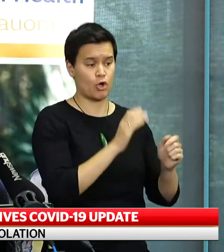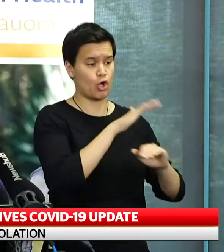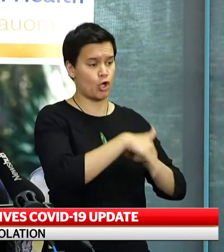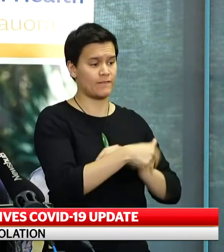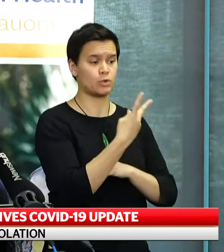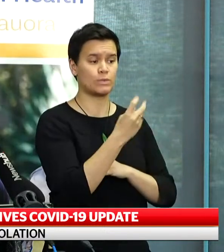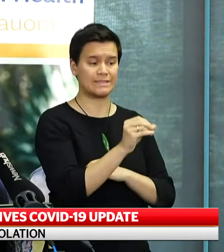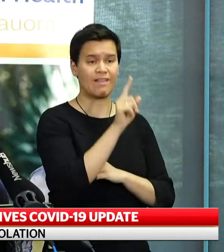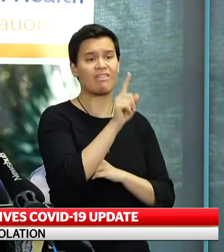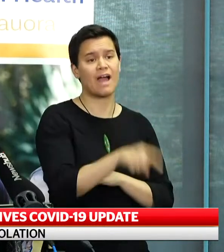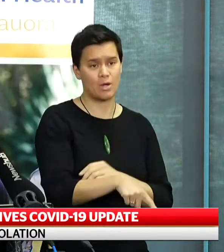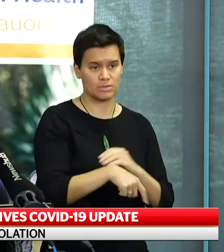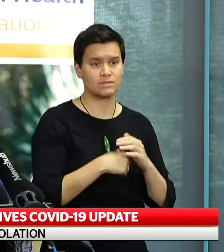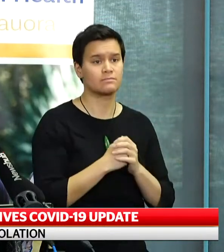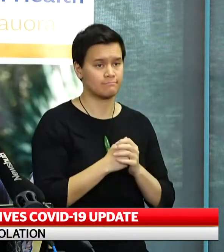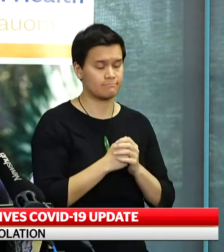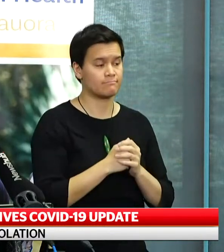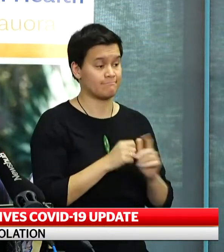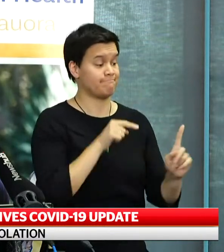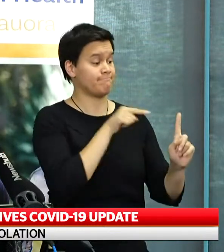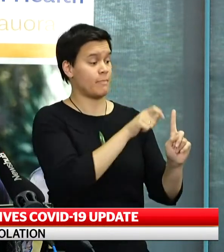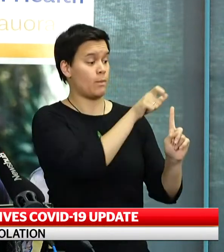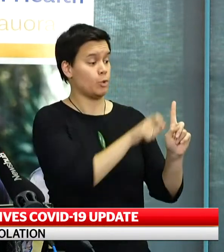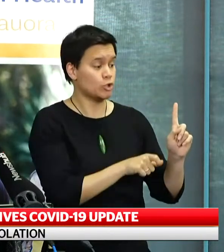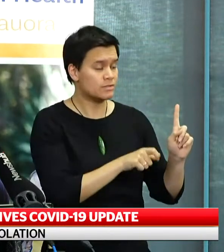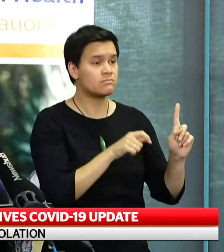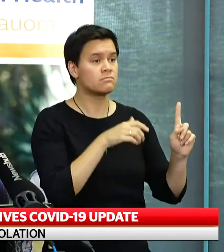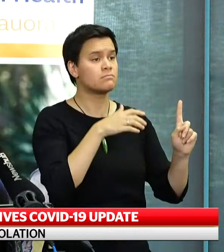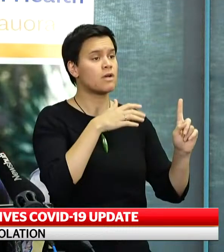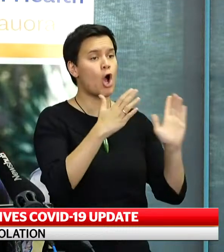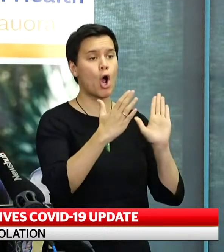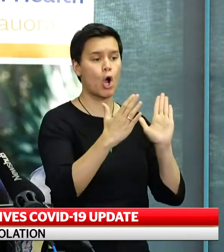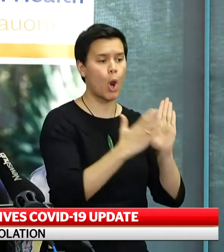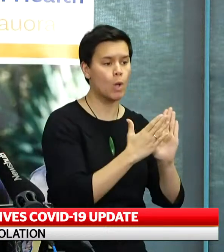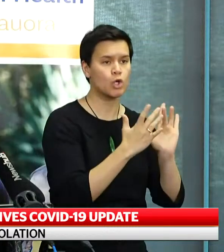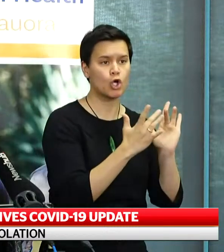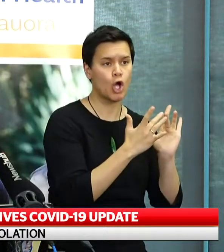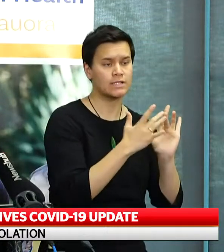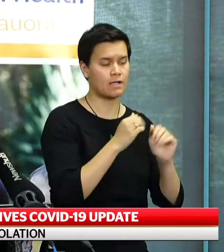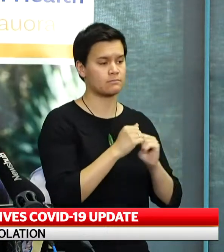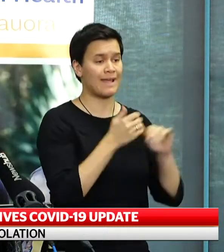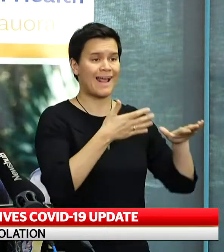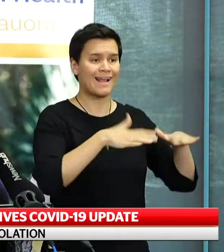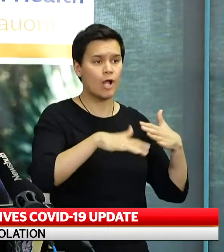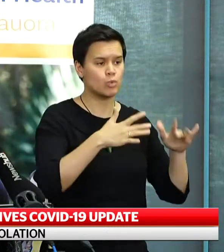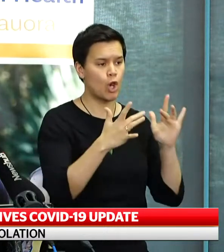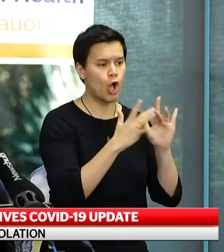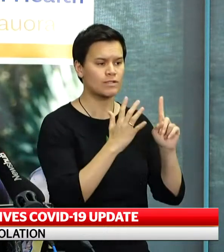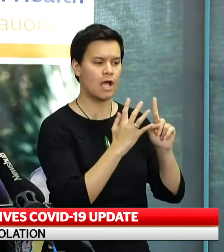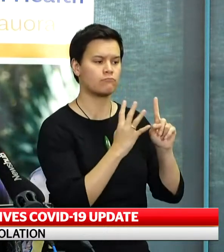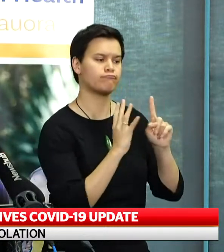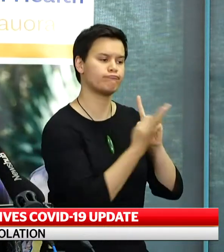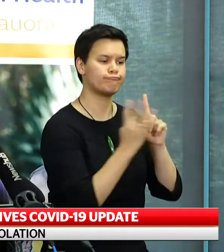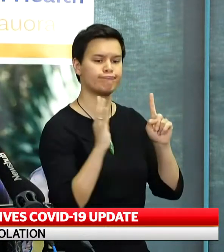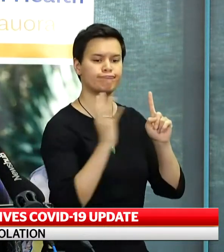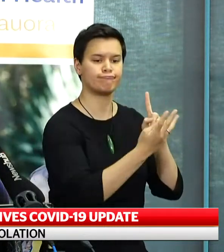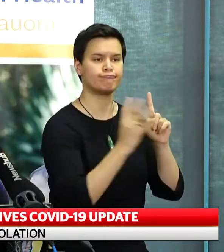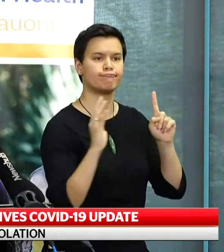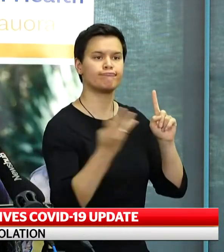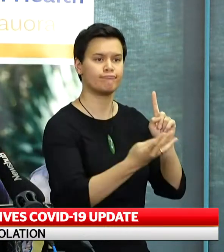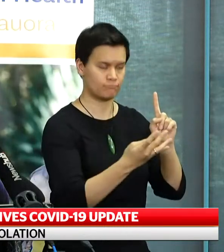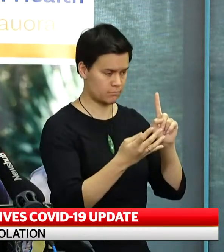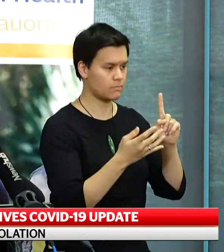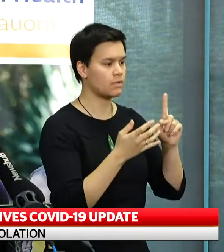contact tracing of close and casual contacts, their isolation and testing, this wider testing does help provide us with reassurance that there are